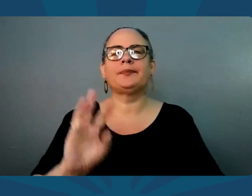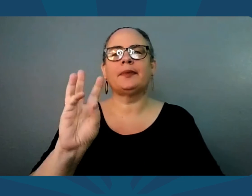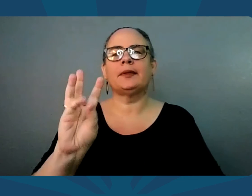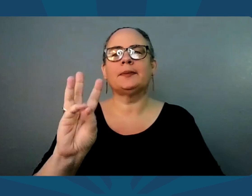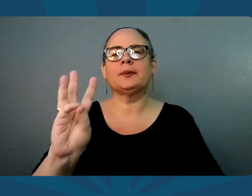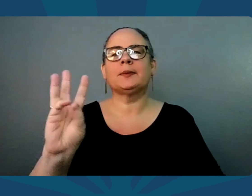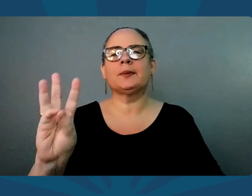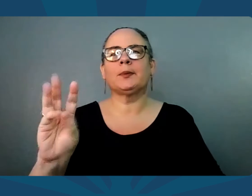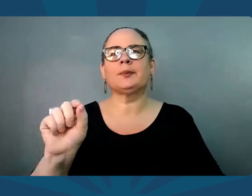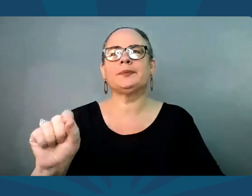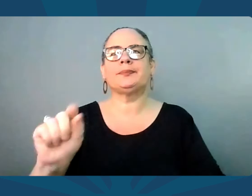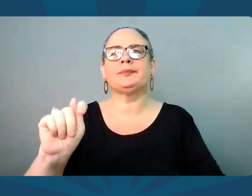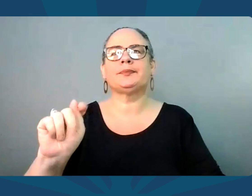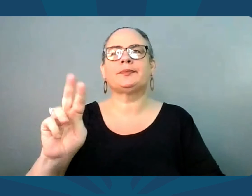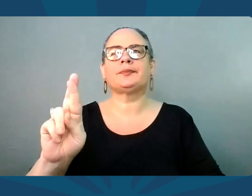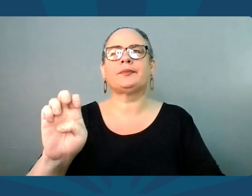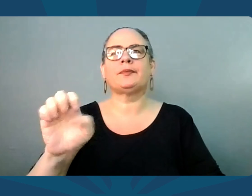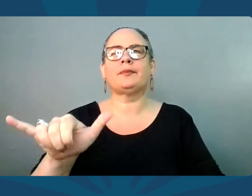Website